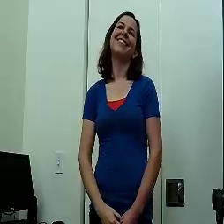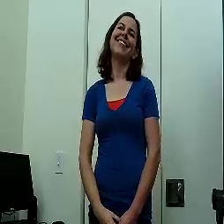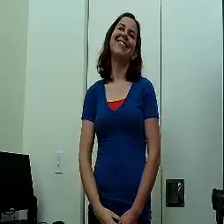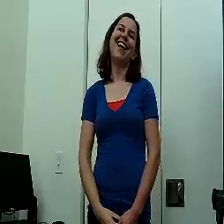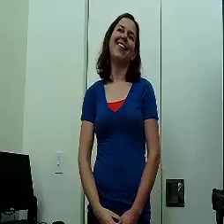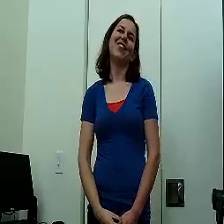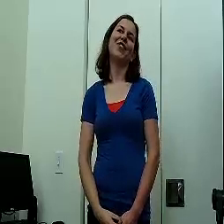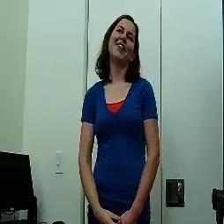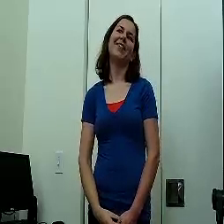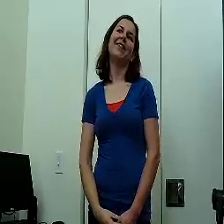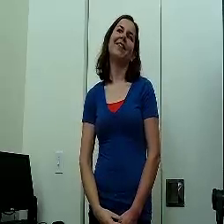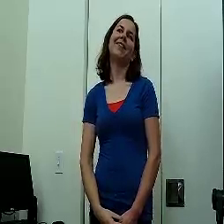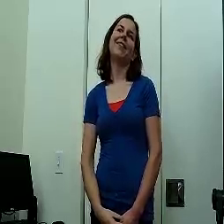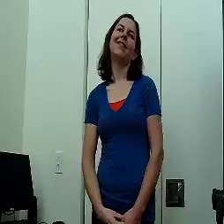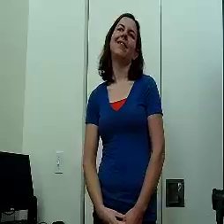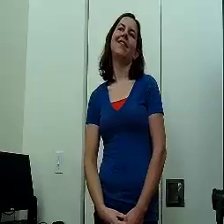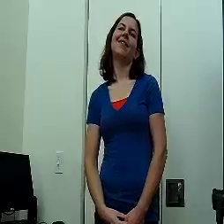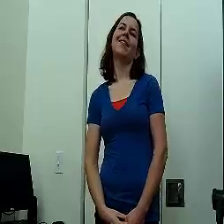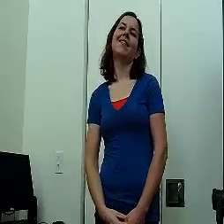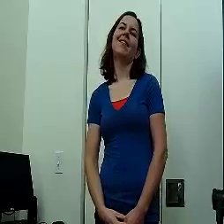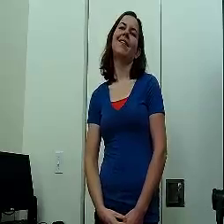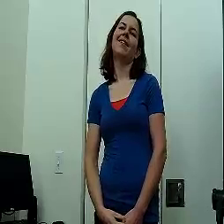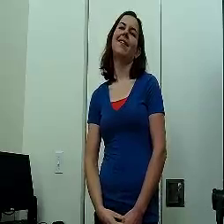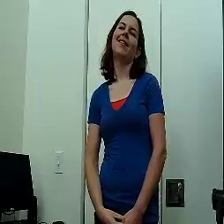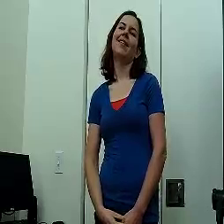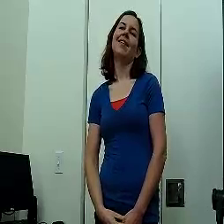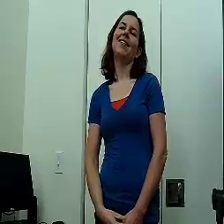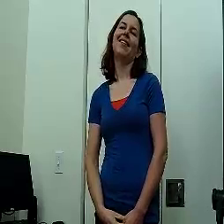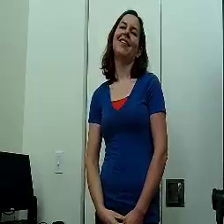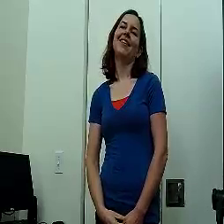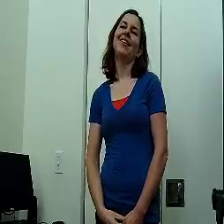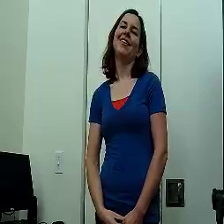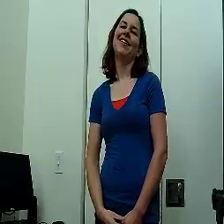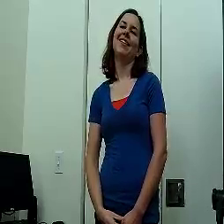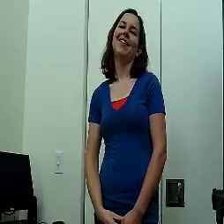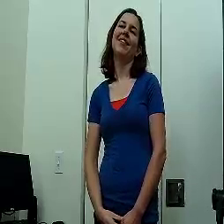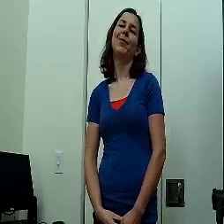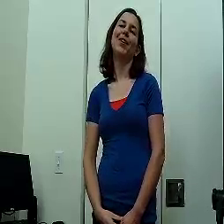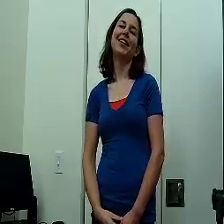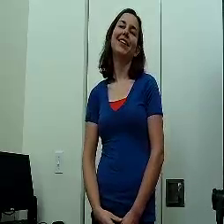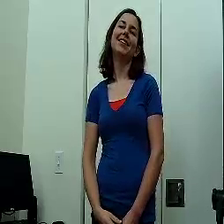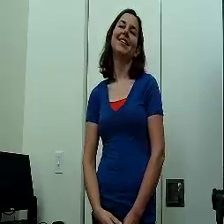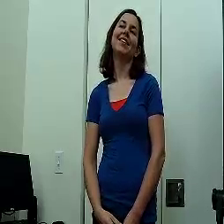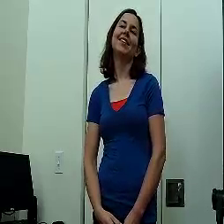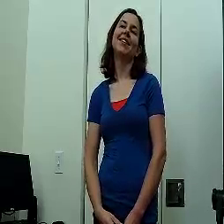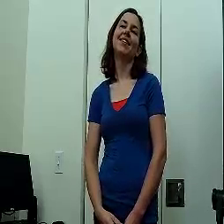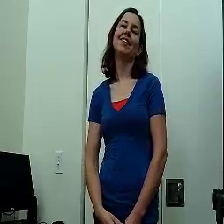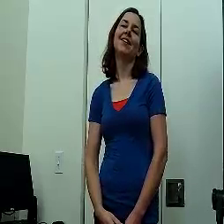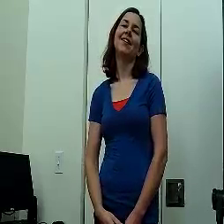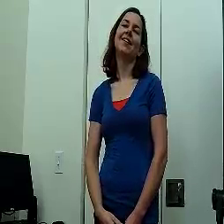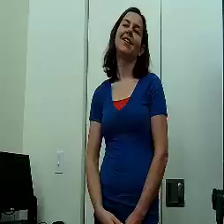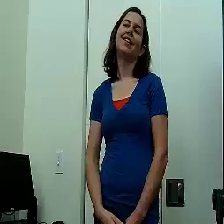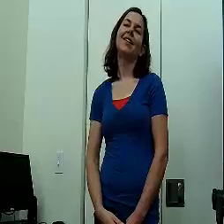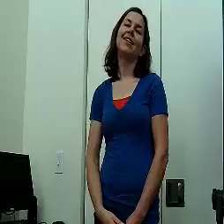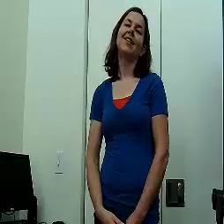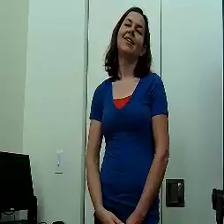Good challenge for you. But I'll just say the word, The word is because I don't remember the signs.